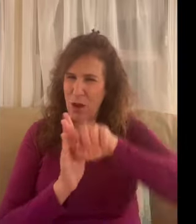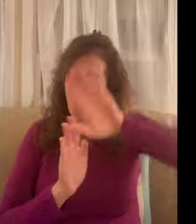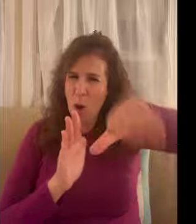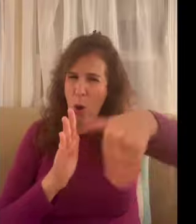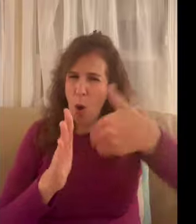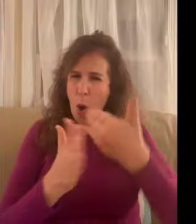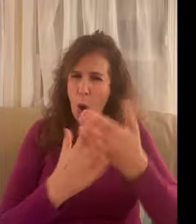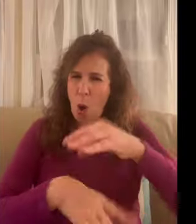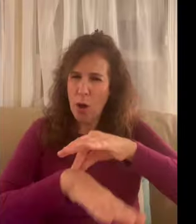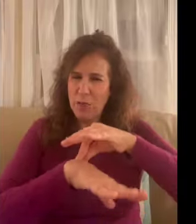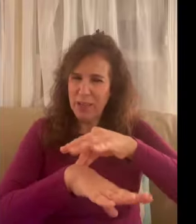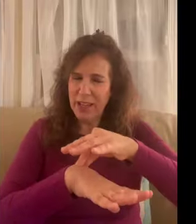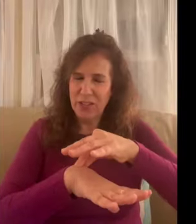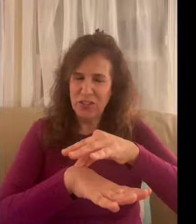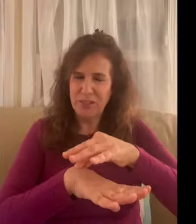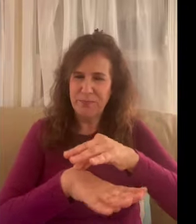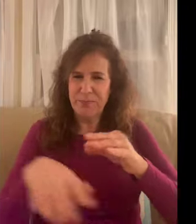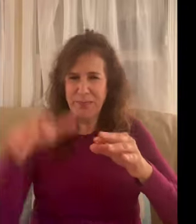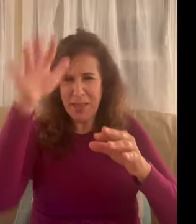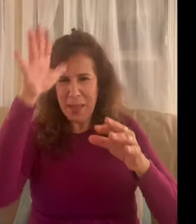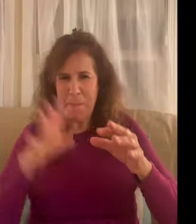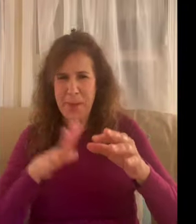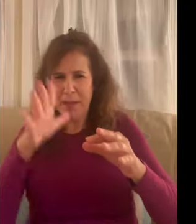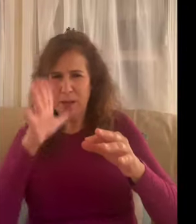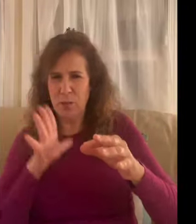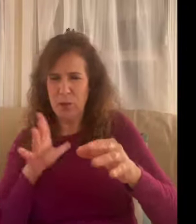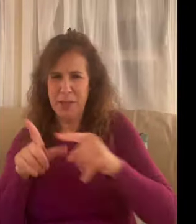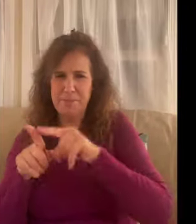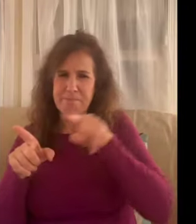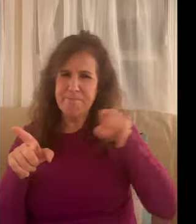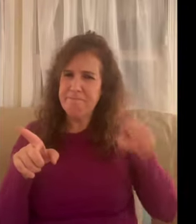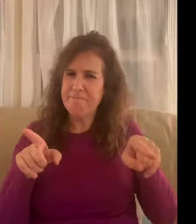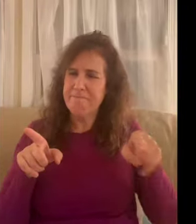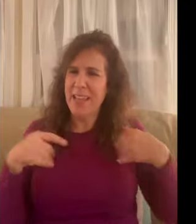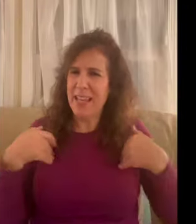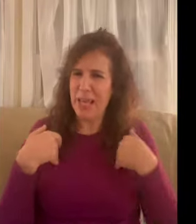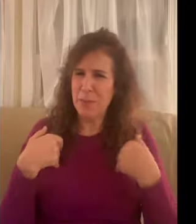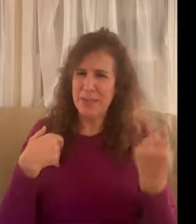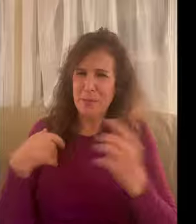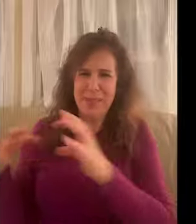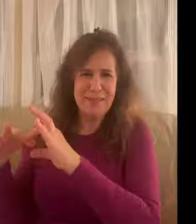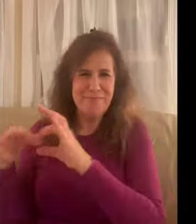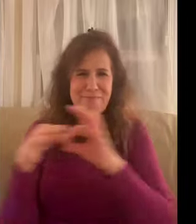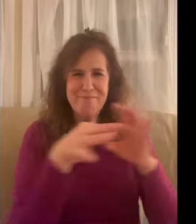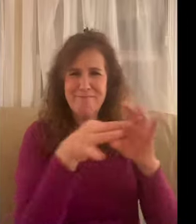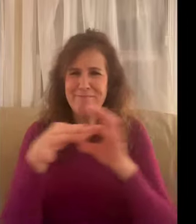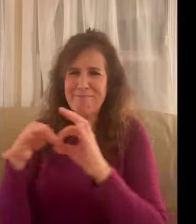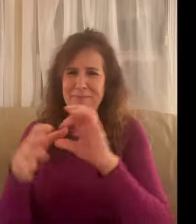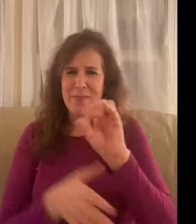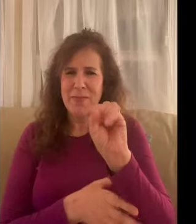symbiotic between man and the animal world. I mean, if it says that all